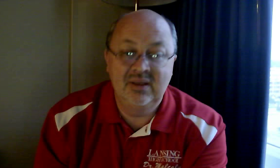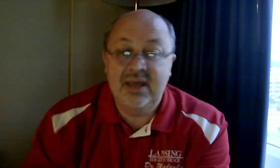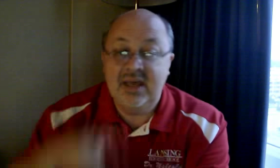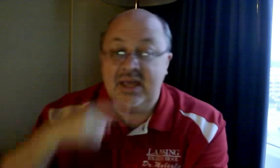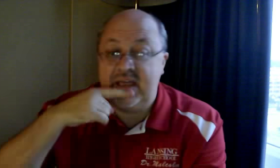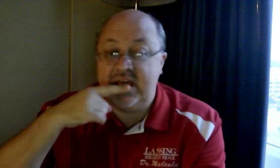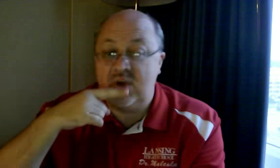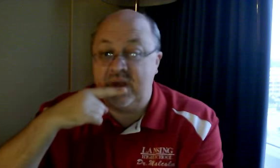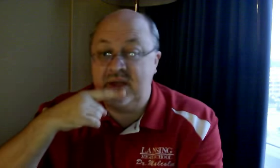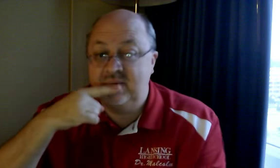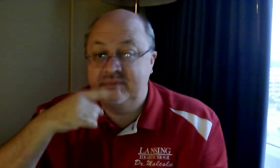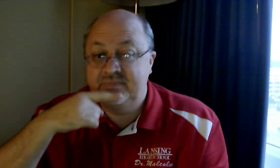Hearing.